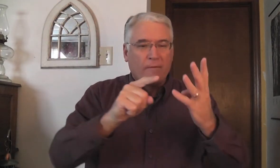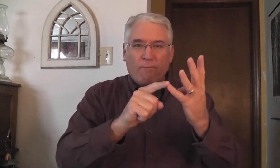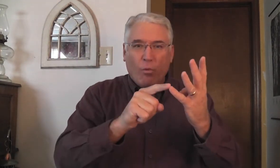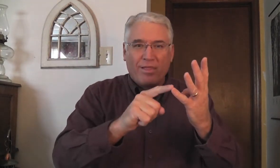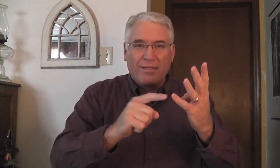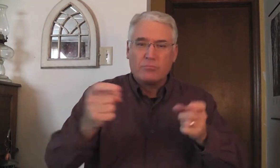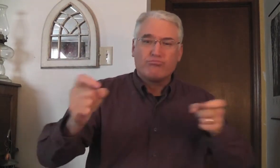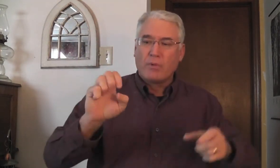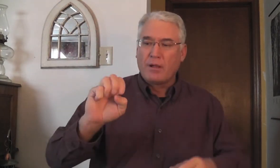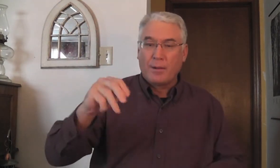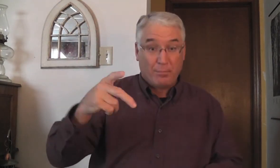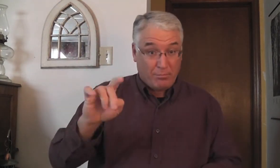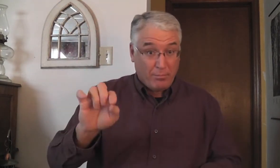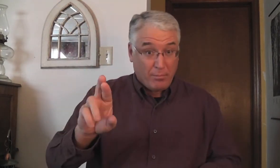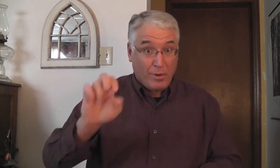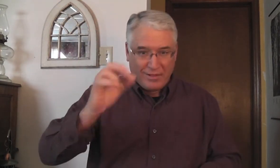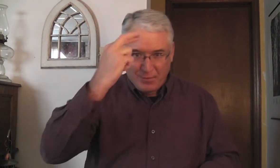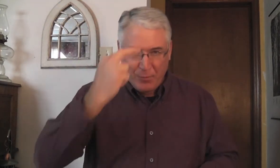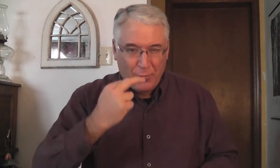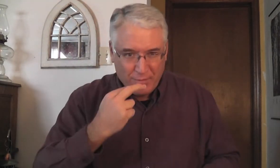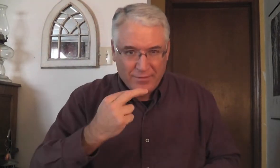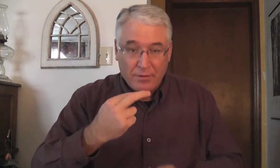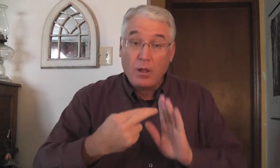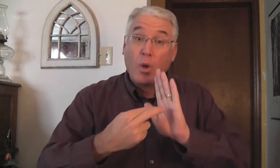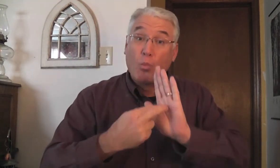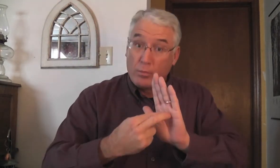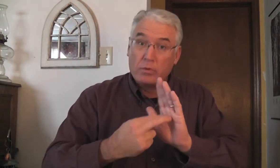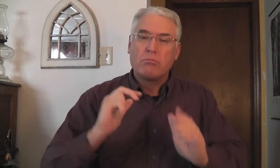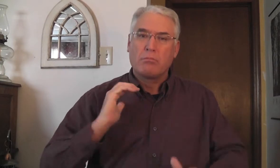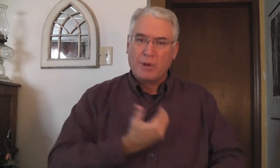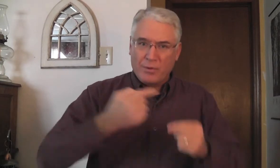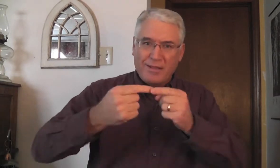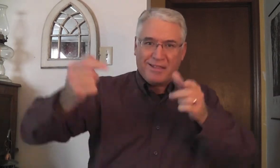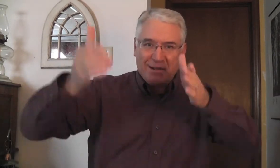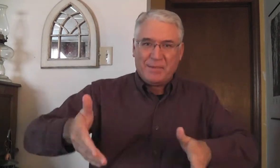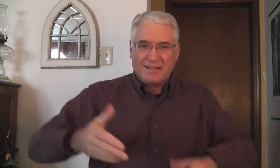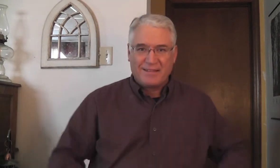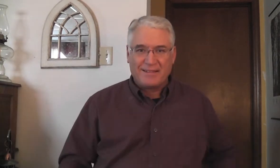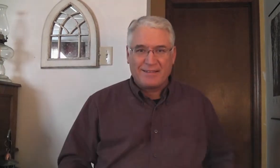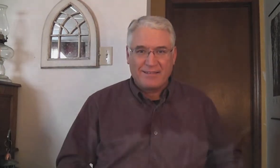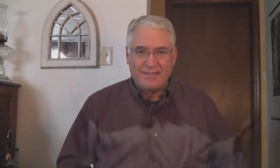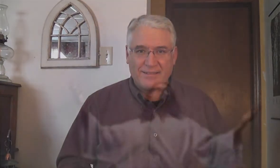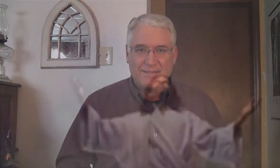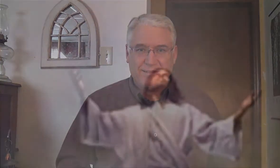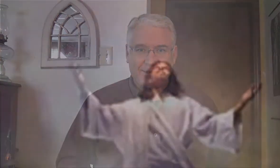saw him conquering the fourth empire, and that's Rome. That represents our enemies.